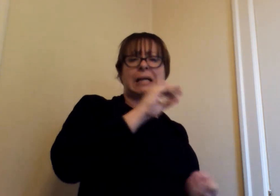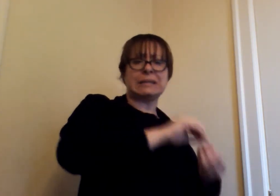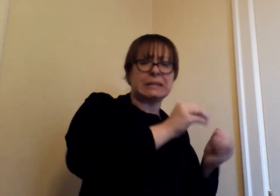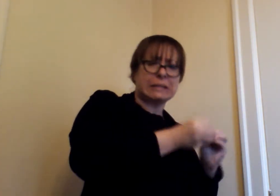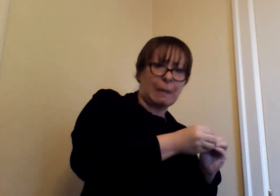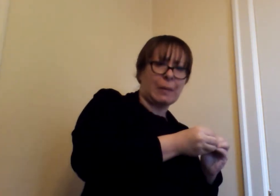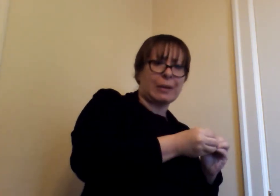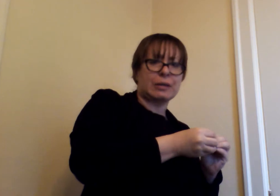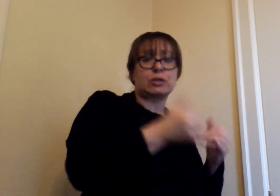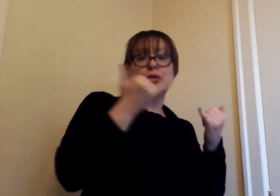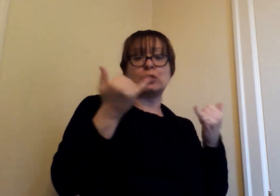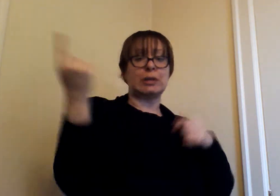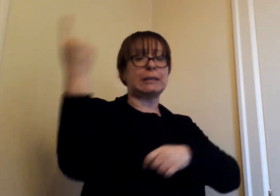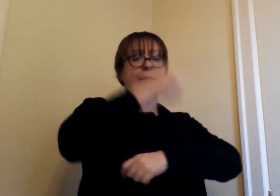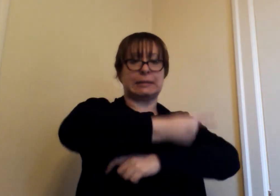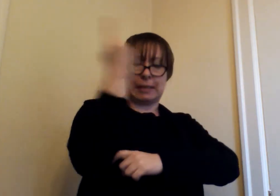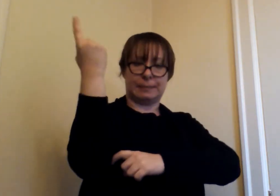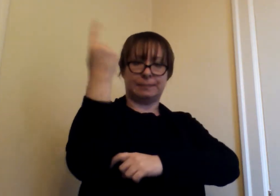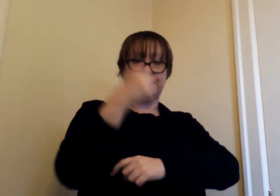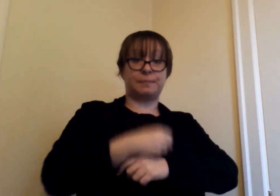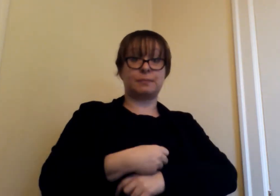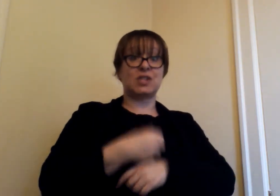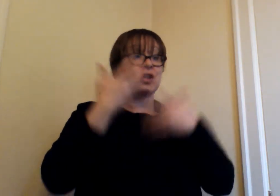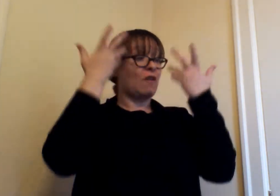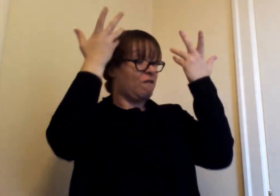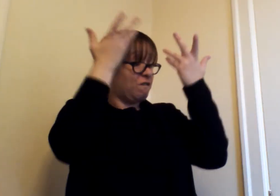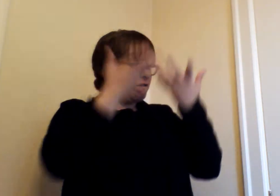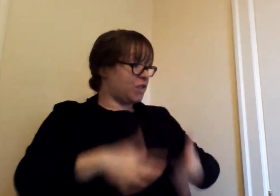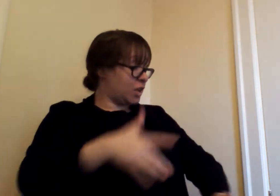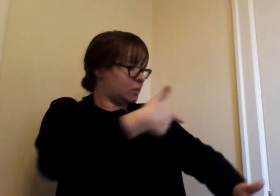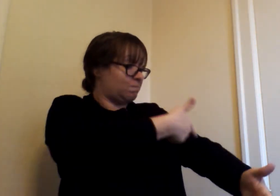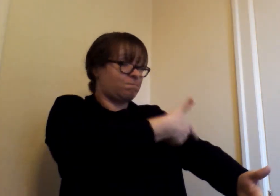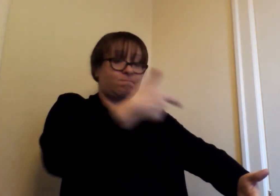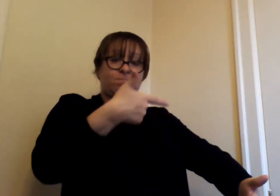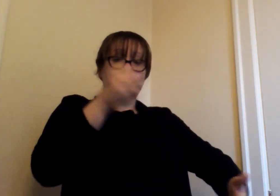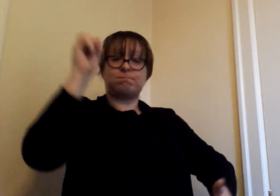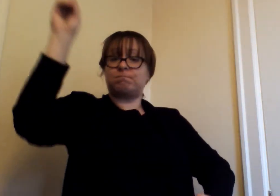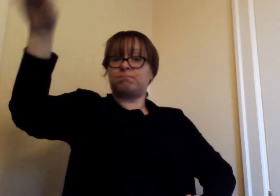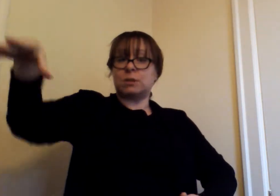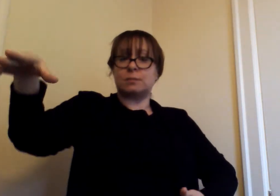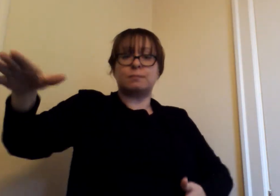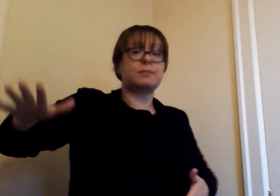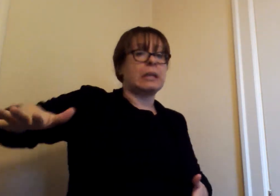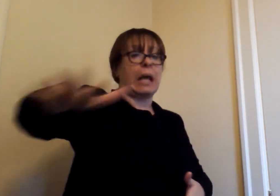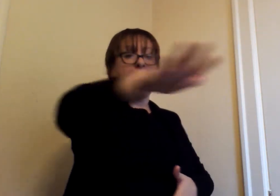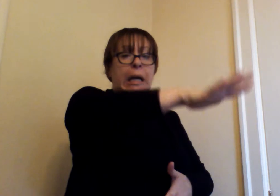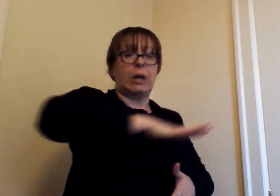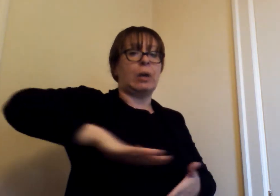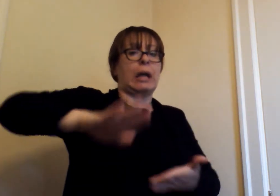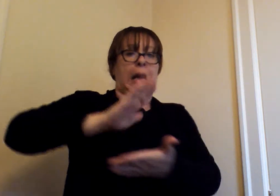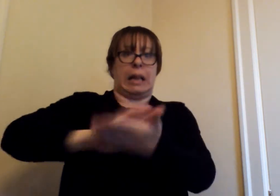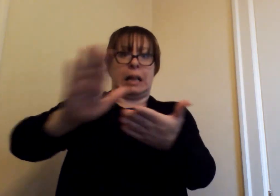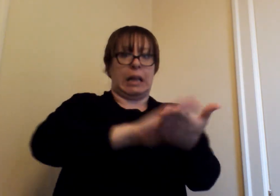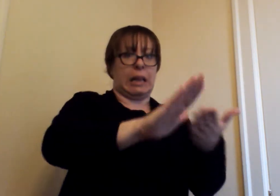materials, including used gloves and gauze pads, in an approved trash receptacle. And disinfect all contaminated